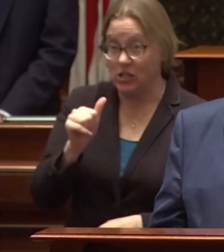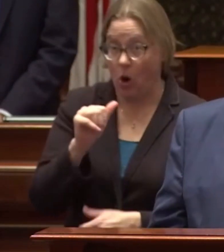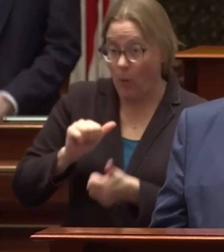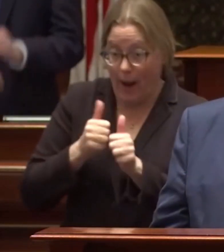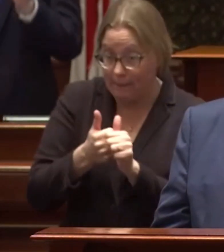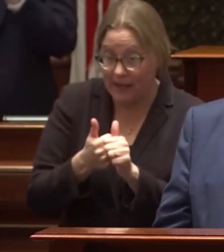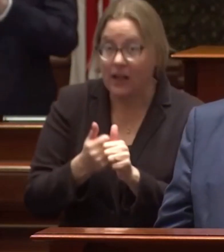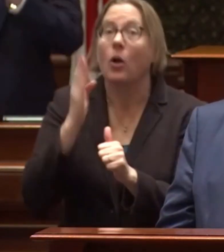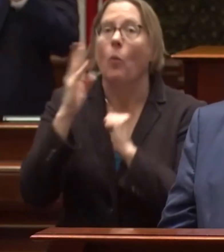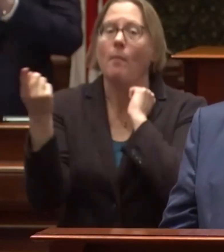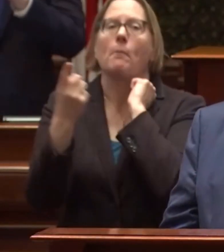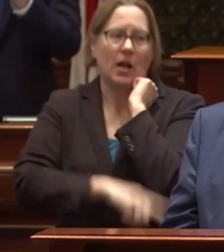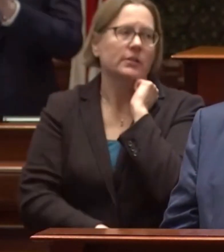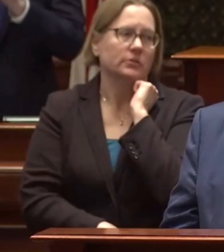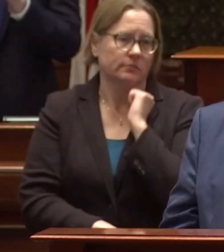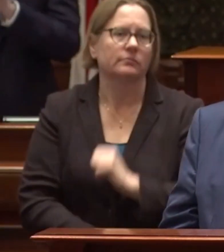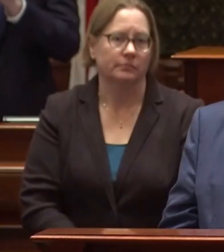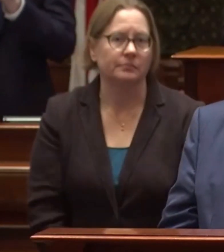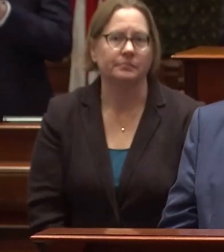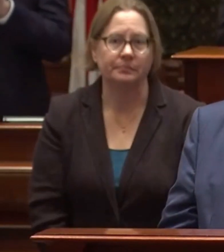don't.